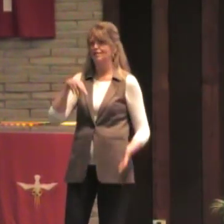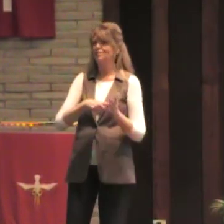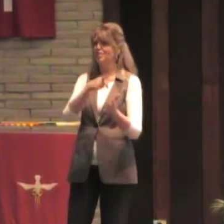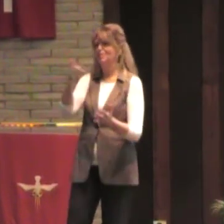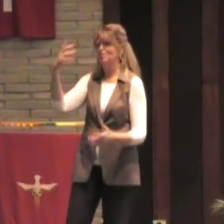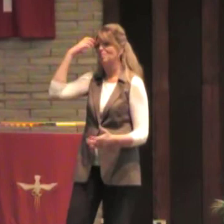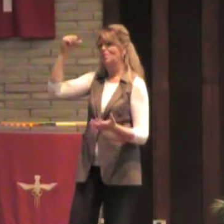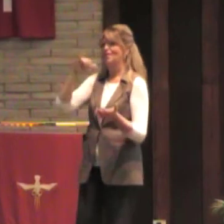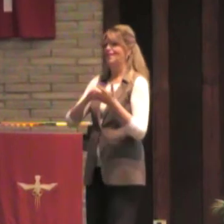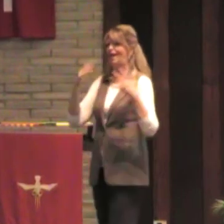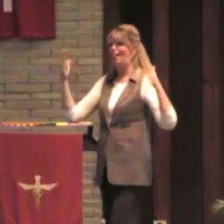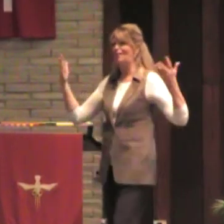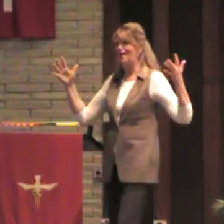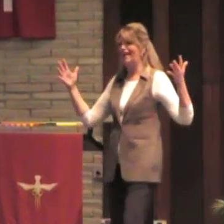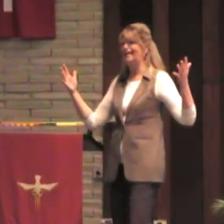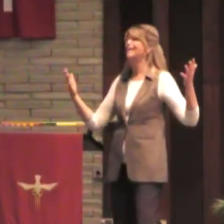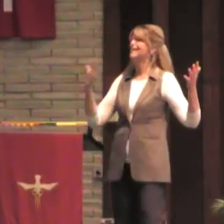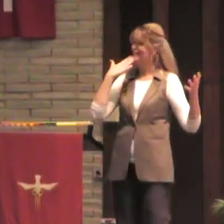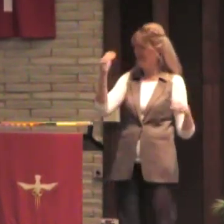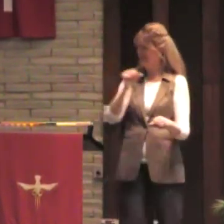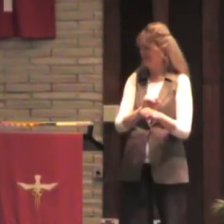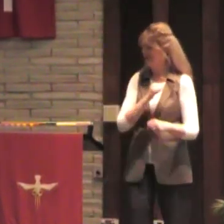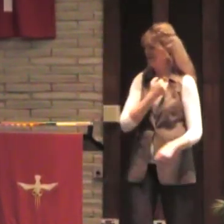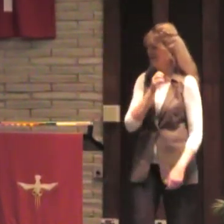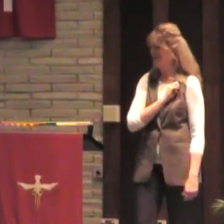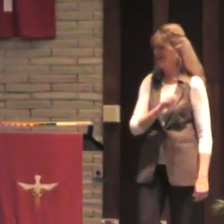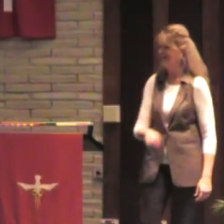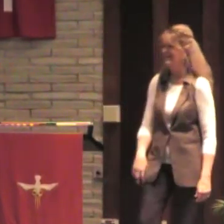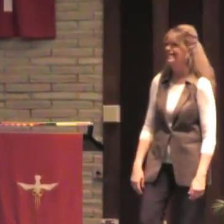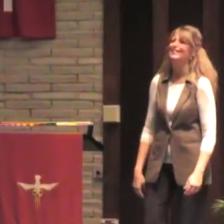Some of you have signed this before. I know I can see some of you have committed it to heart.